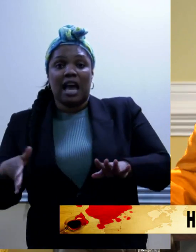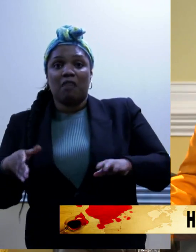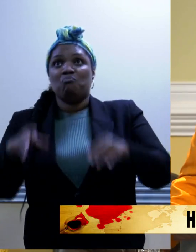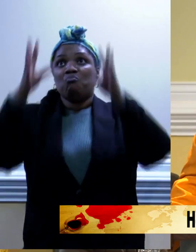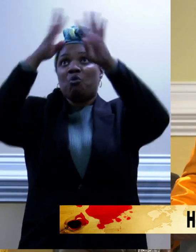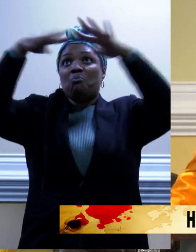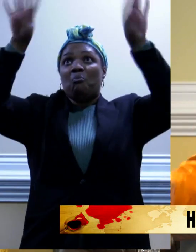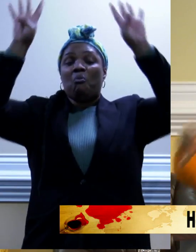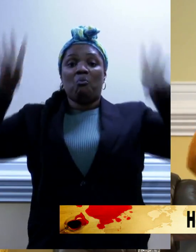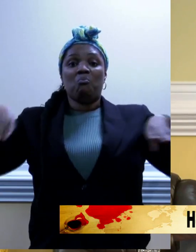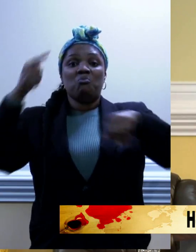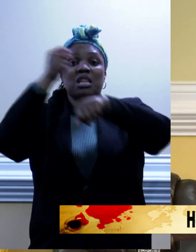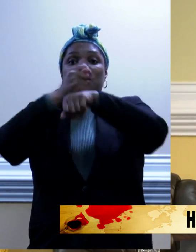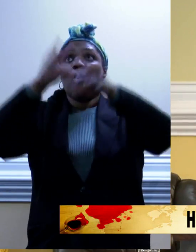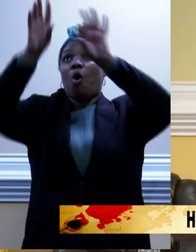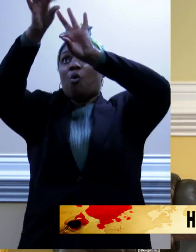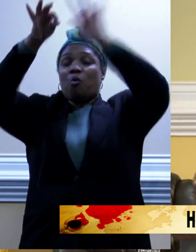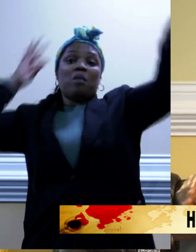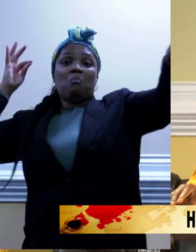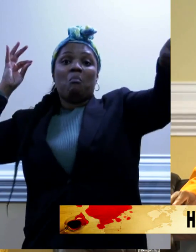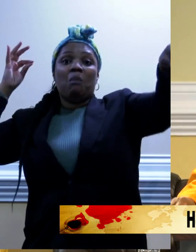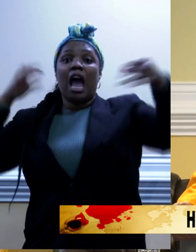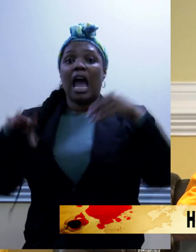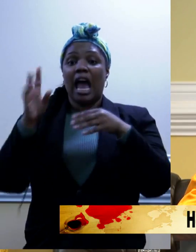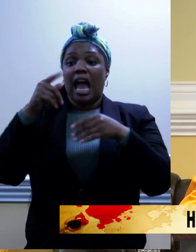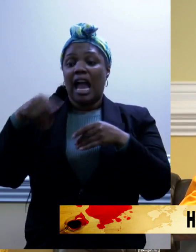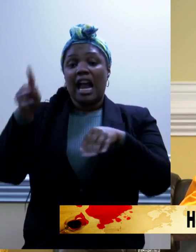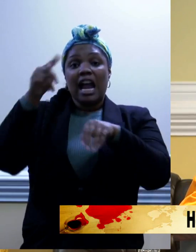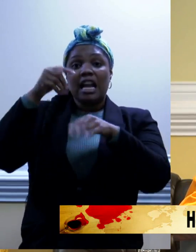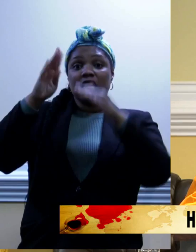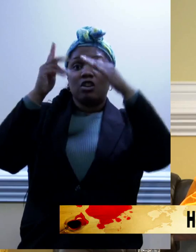covenant. Twinkling of an